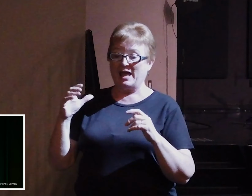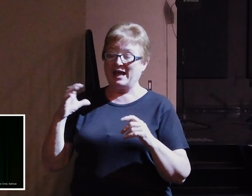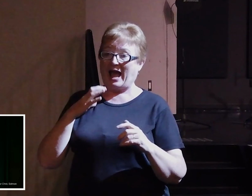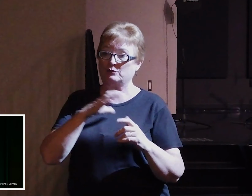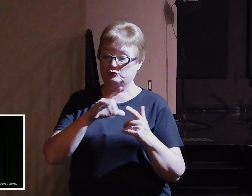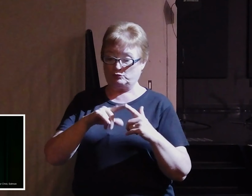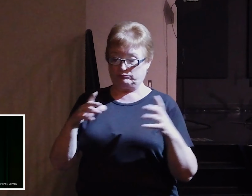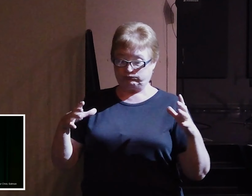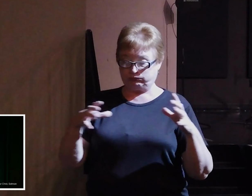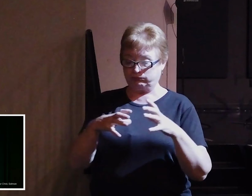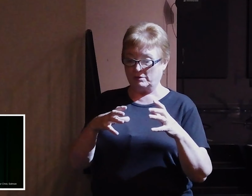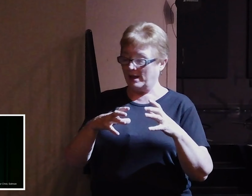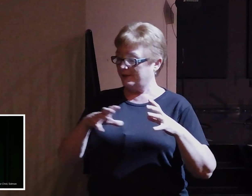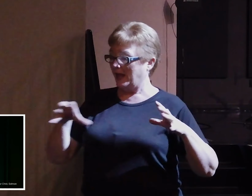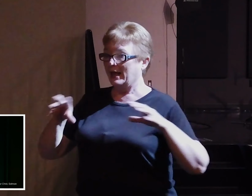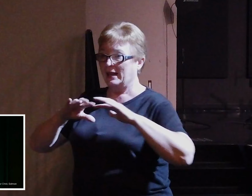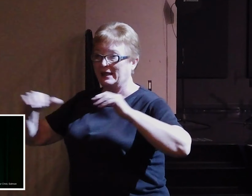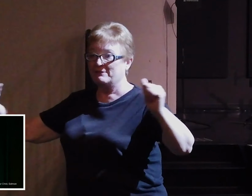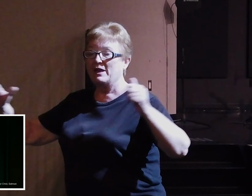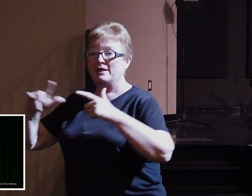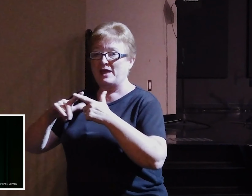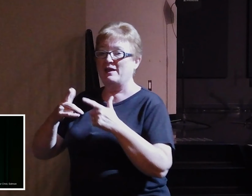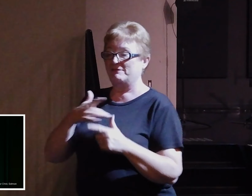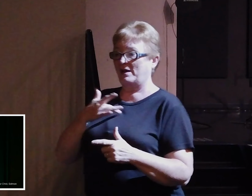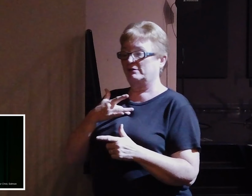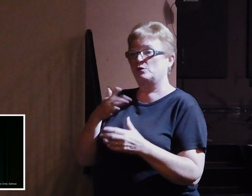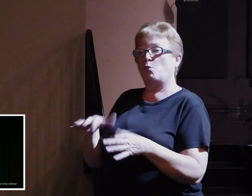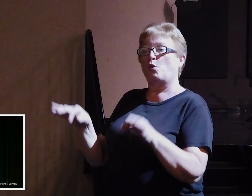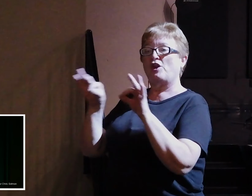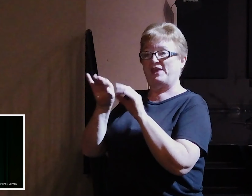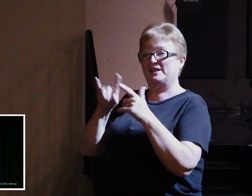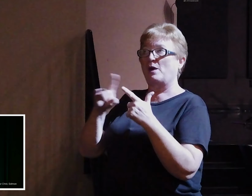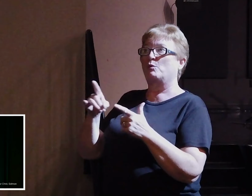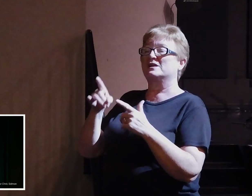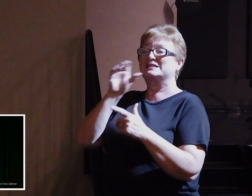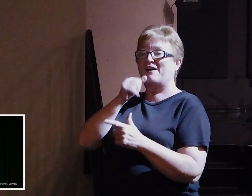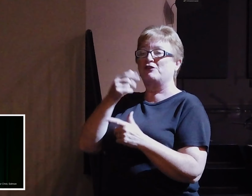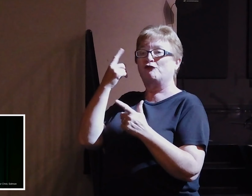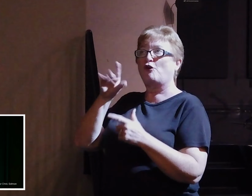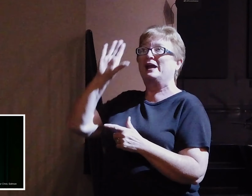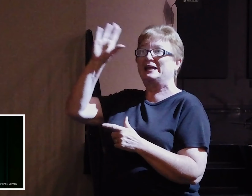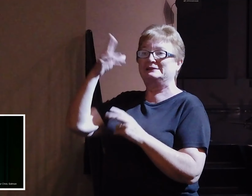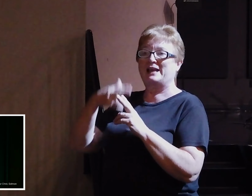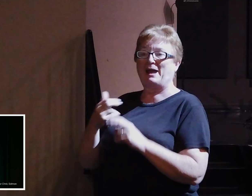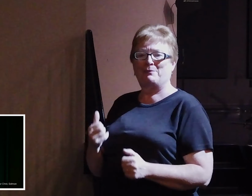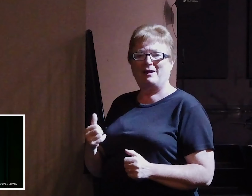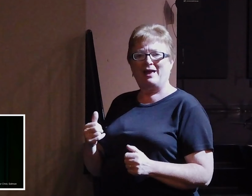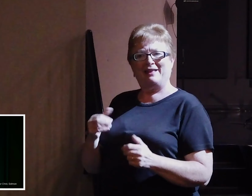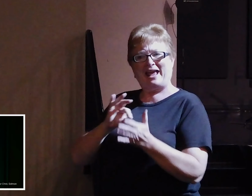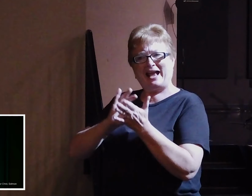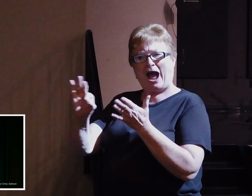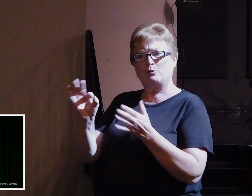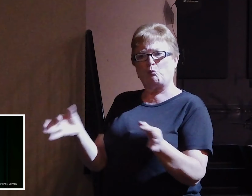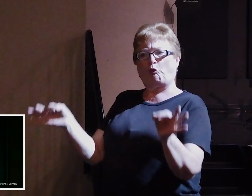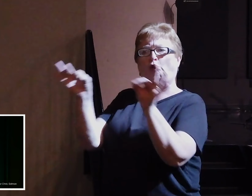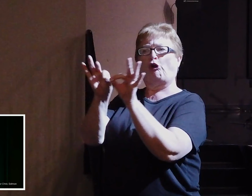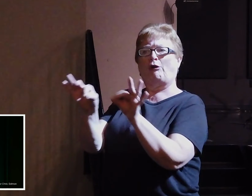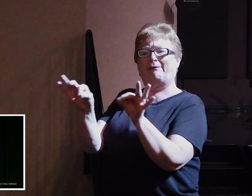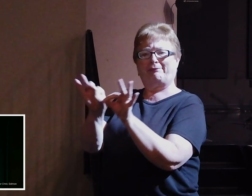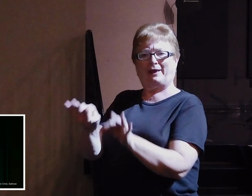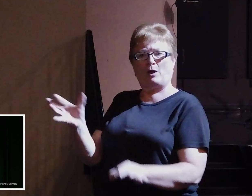they were counted worthy to suffer dishonor for the name. Counted worthy. They're like, whoa,